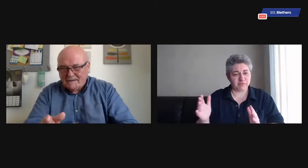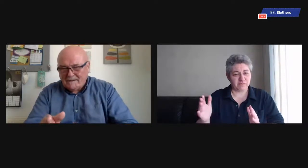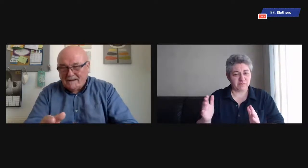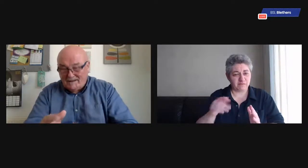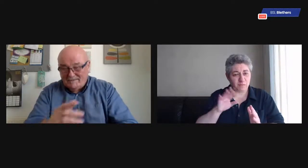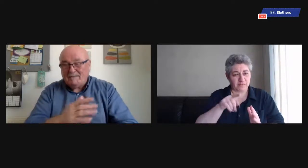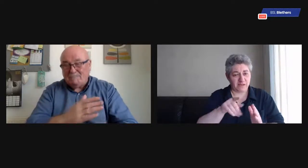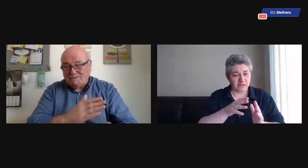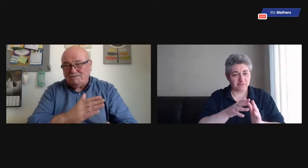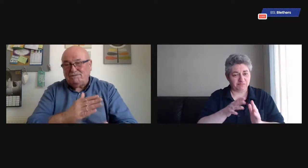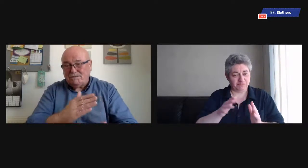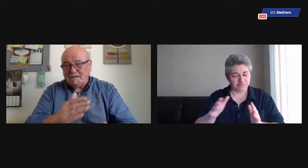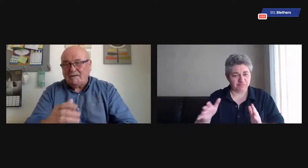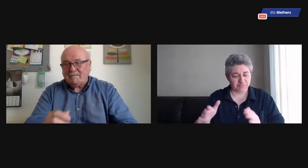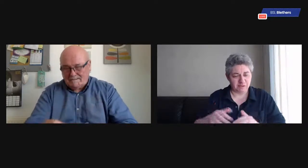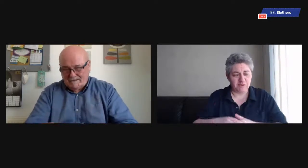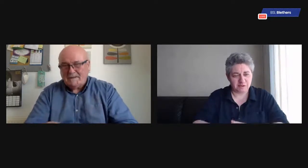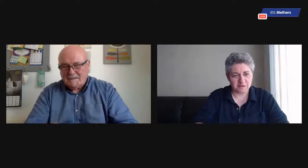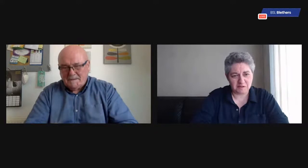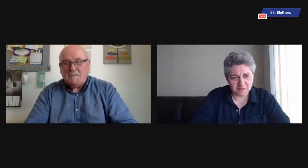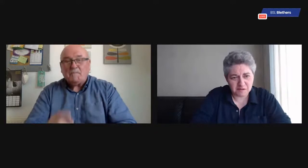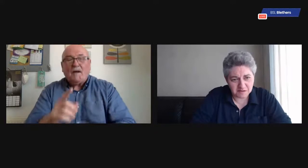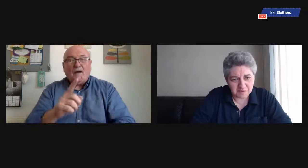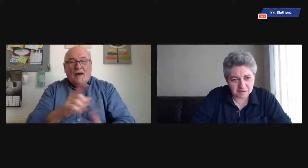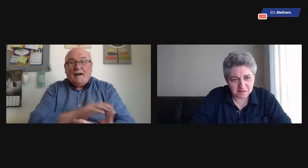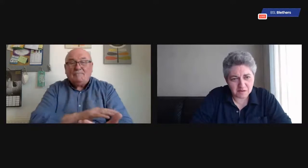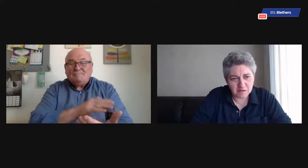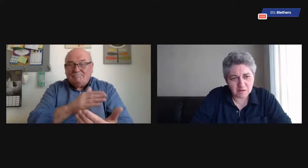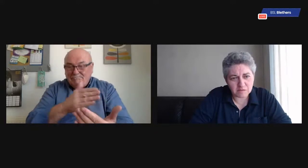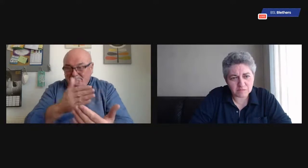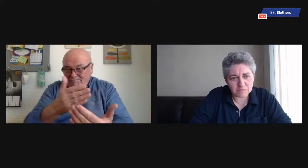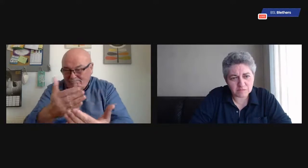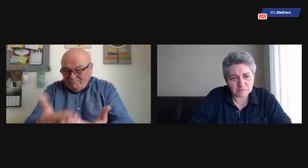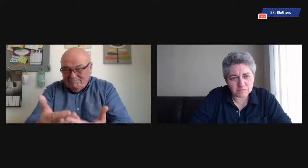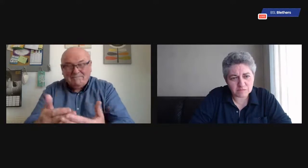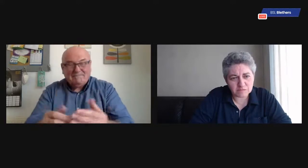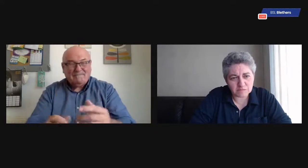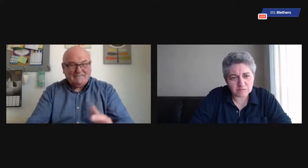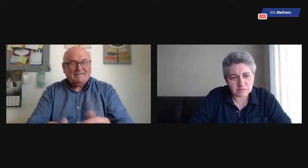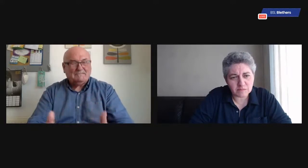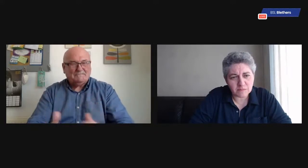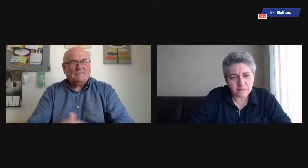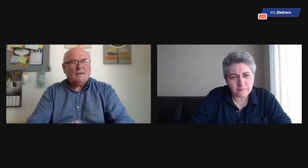was really the beginning that we were seen as a profession.